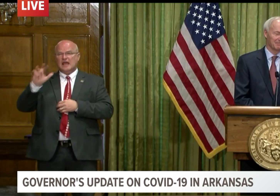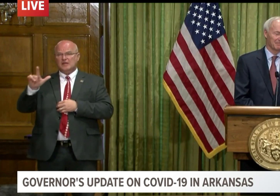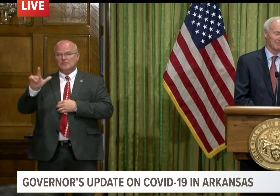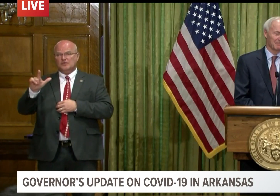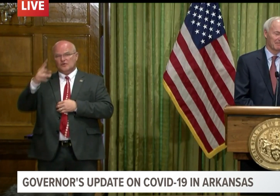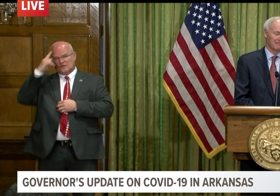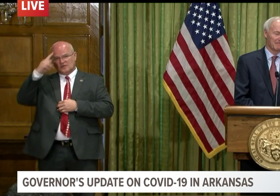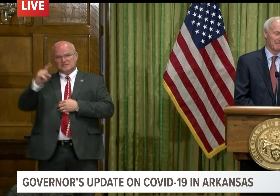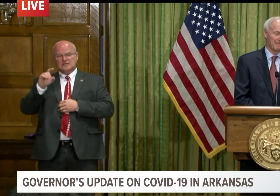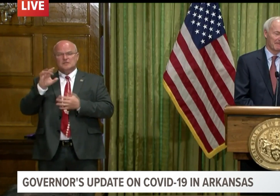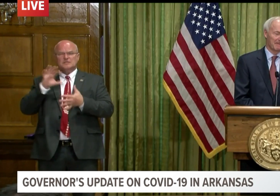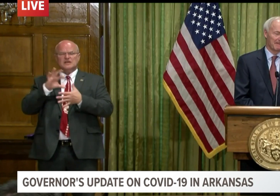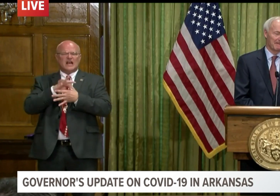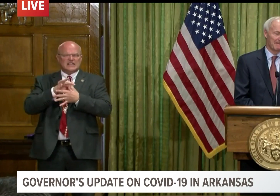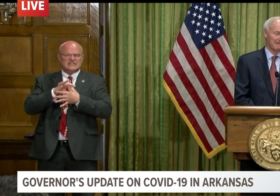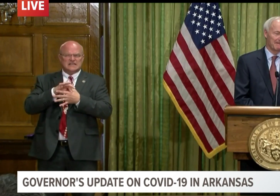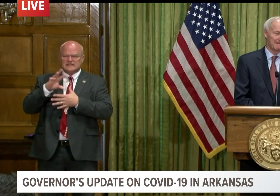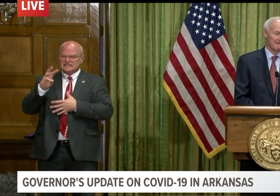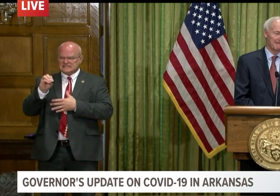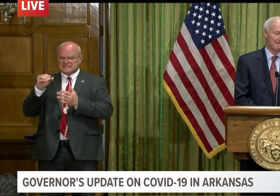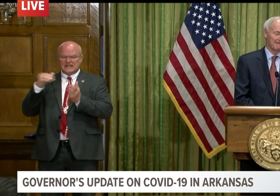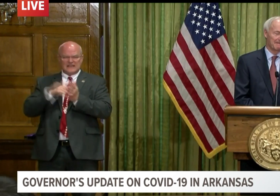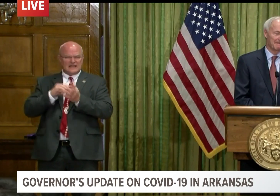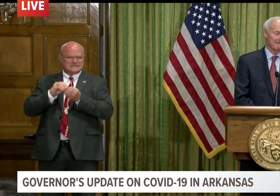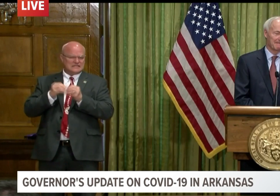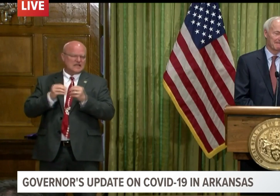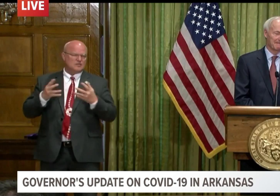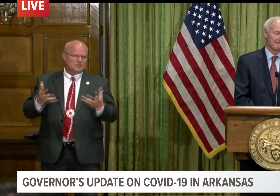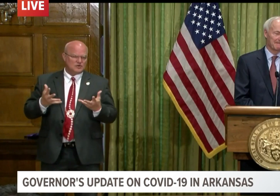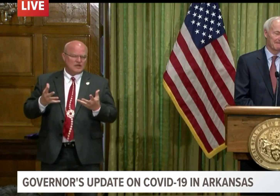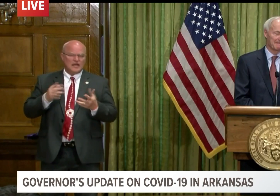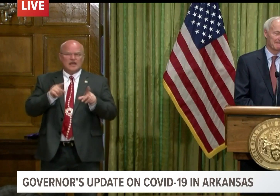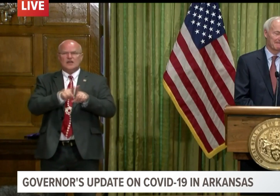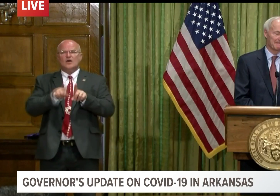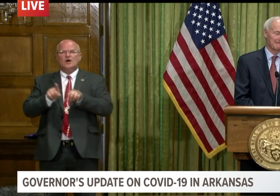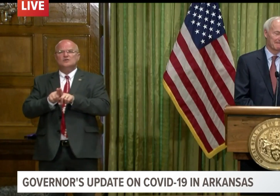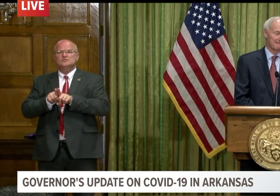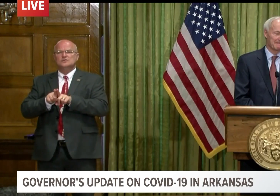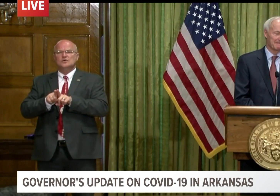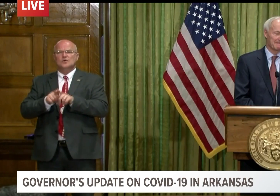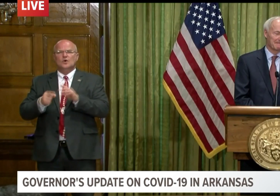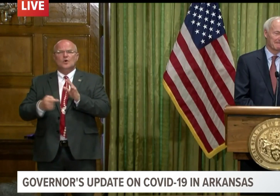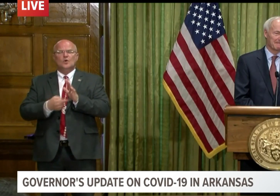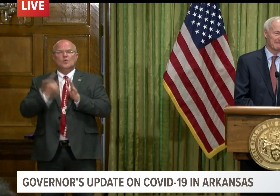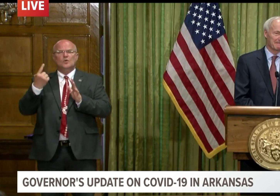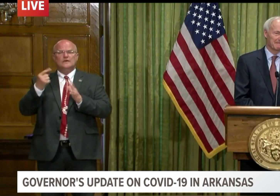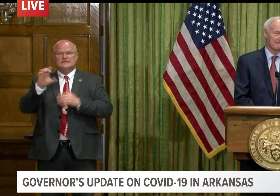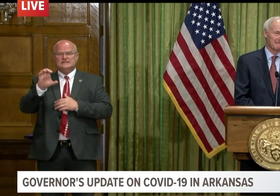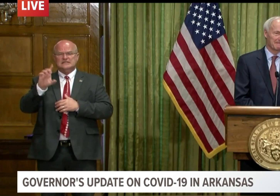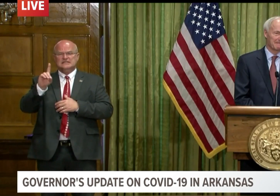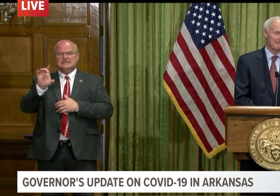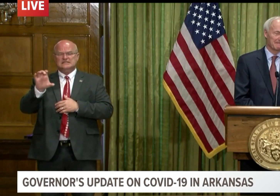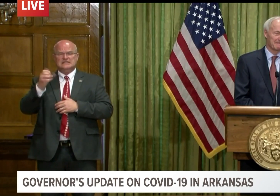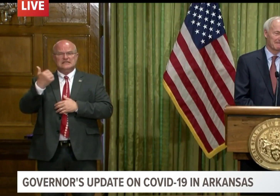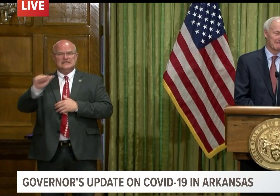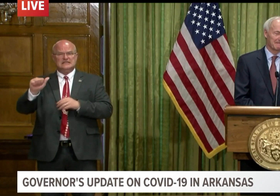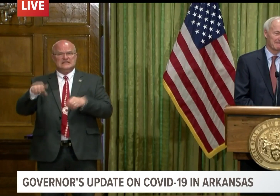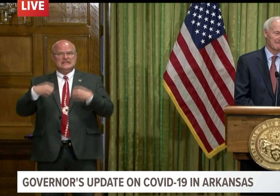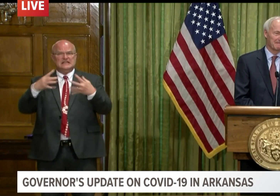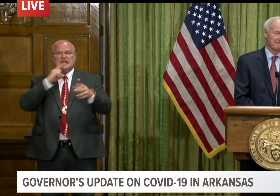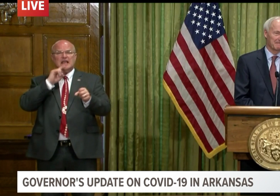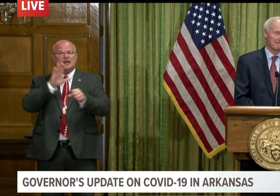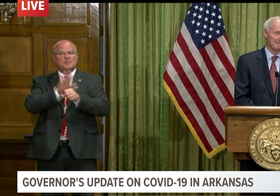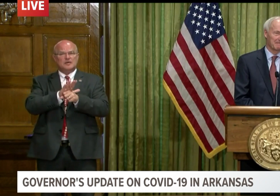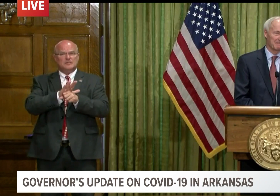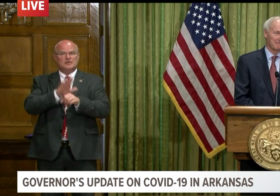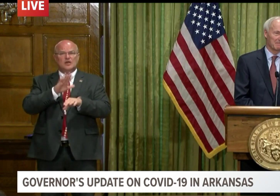was, just for some context on that 60,000 number. And also want to see, has the CDC given any